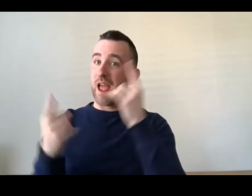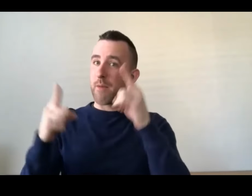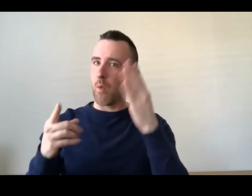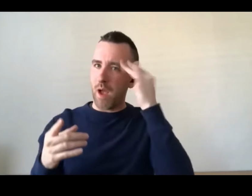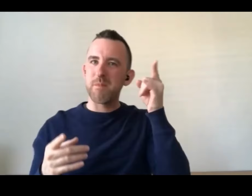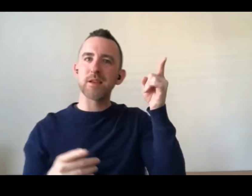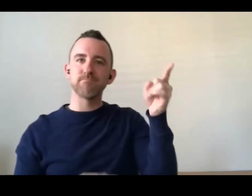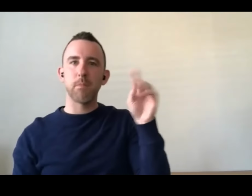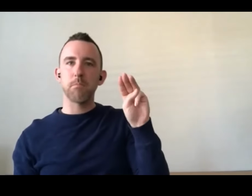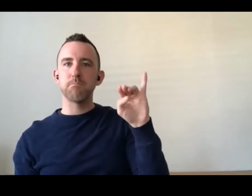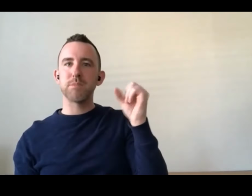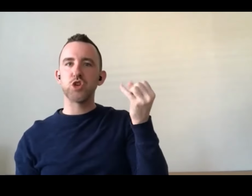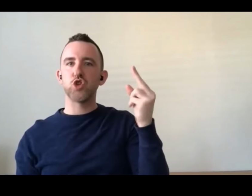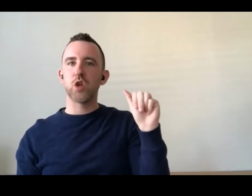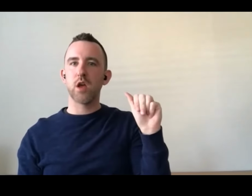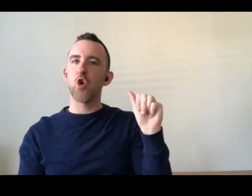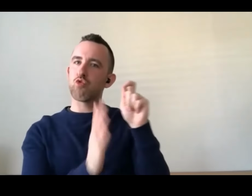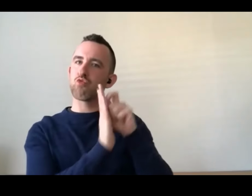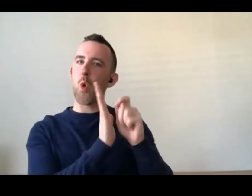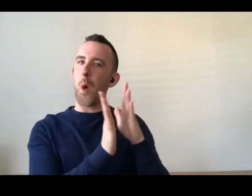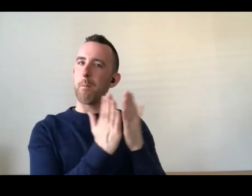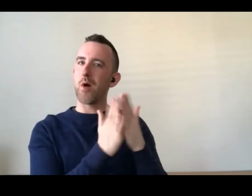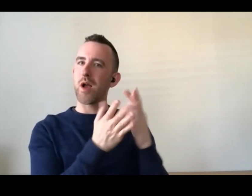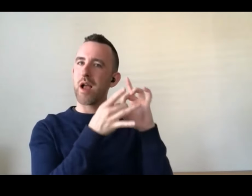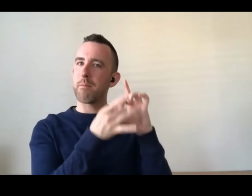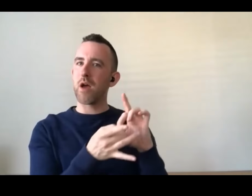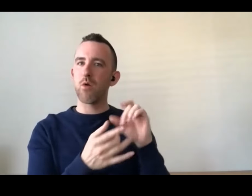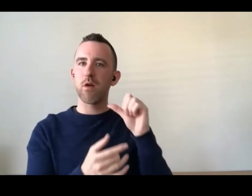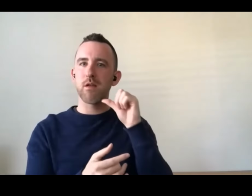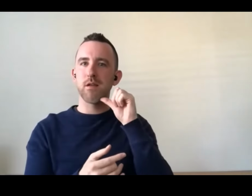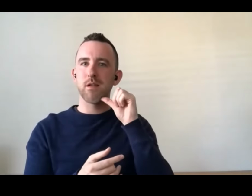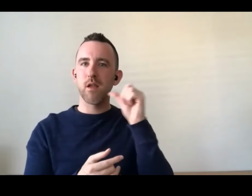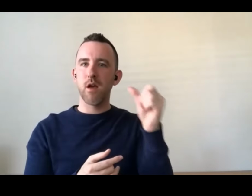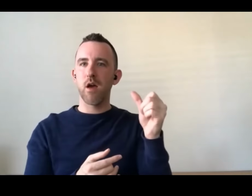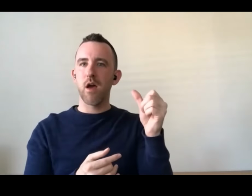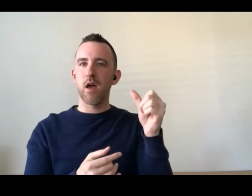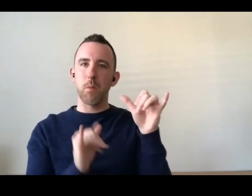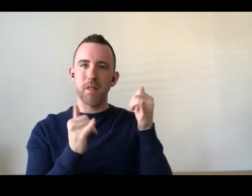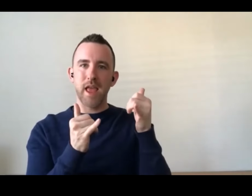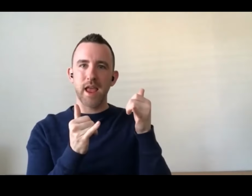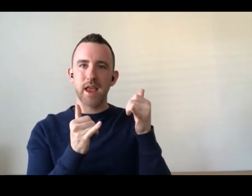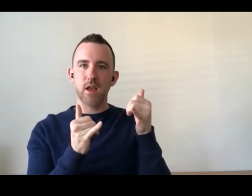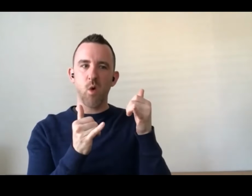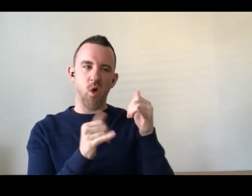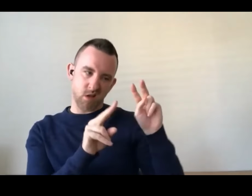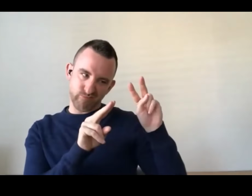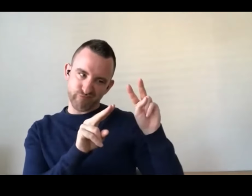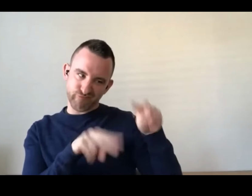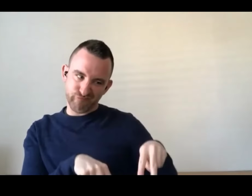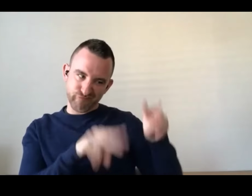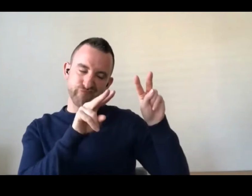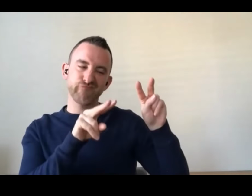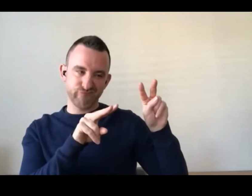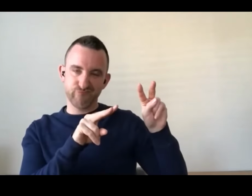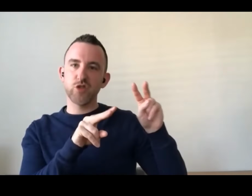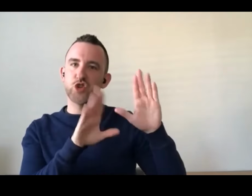Collins wrote a book about not playing down or